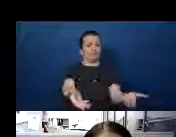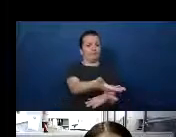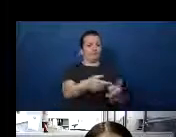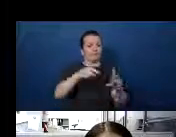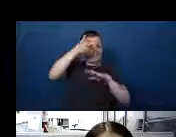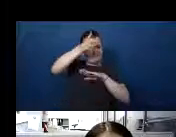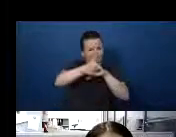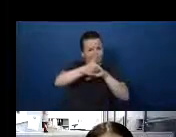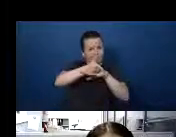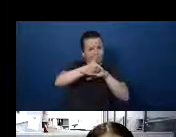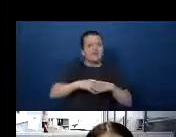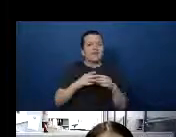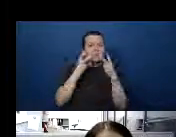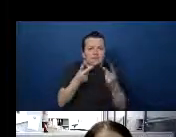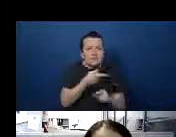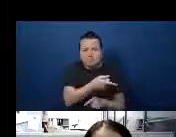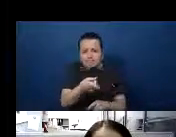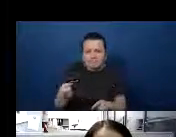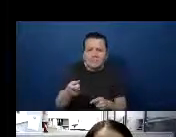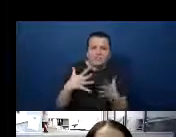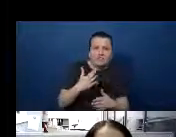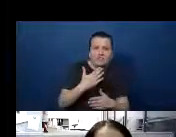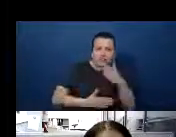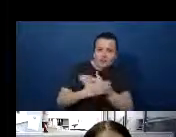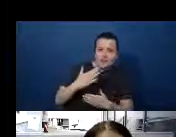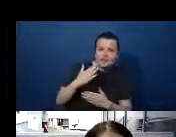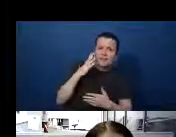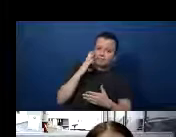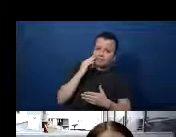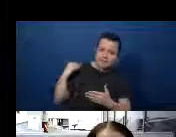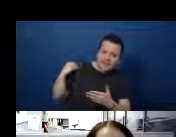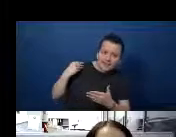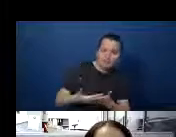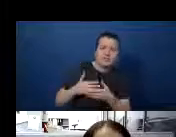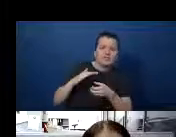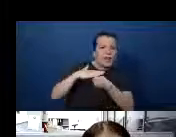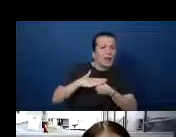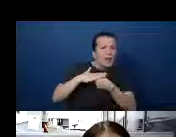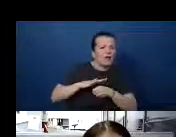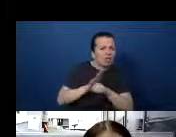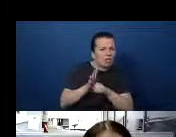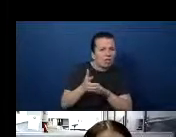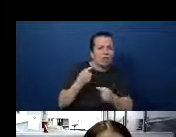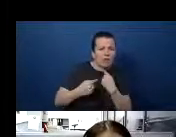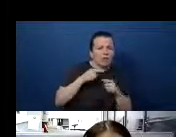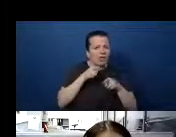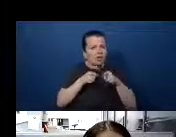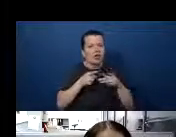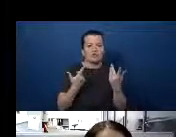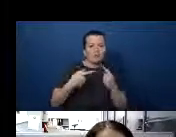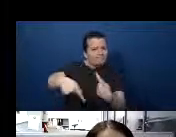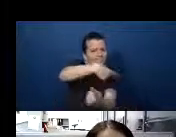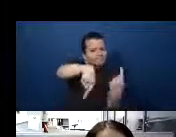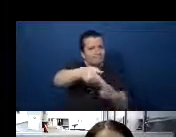lived experiences of children and young people with disability in school. Next slide, please.